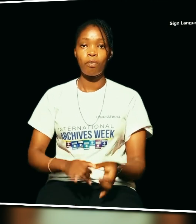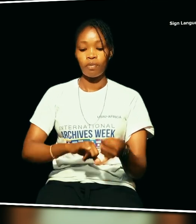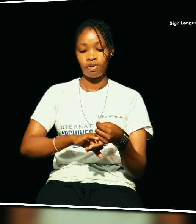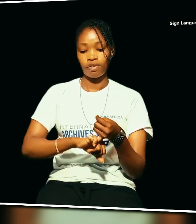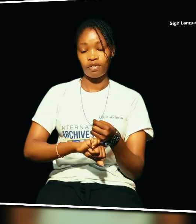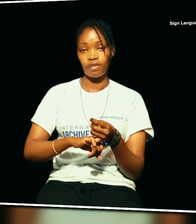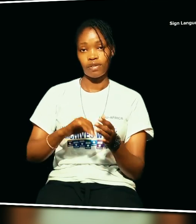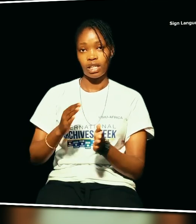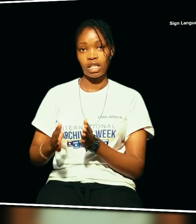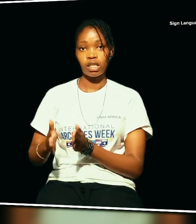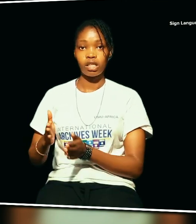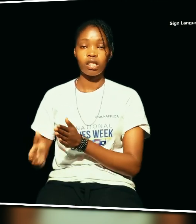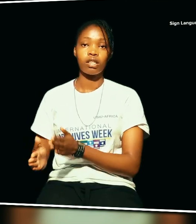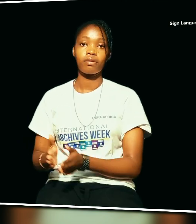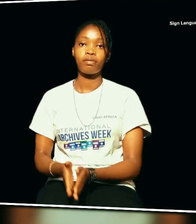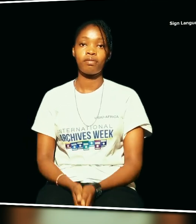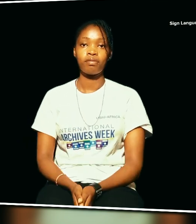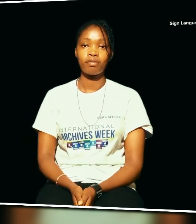Fiancé.